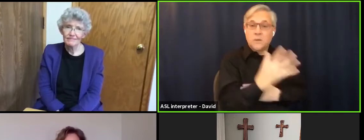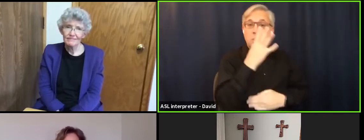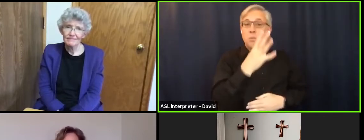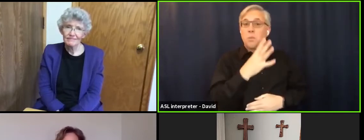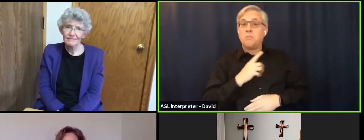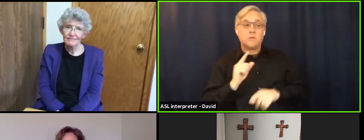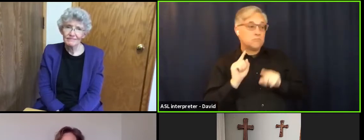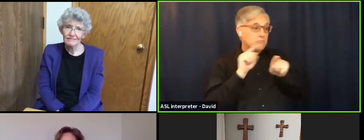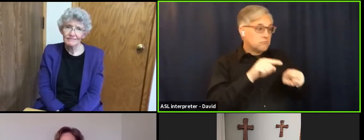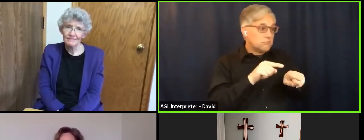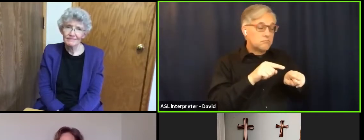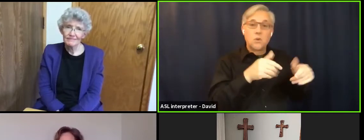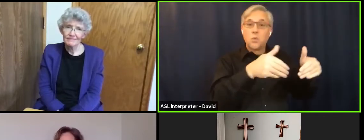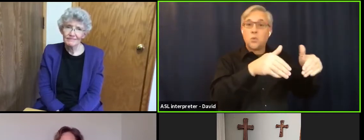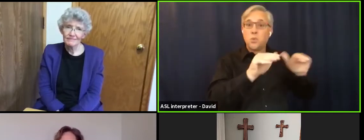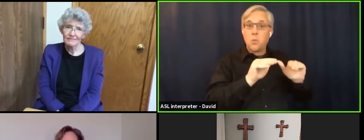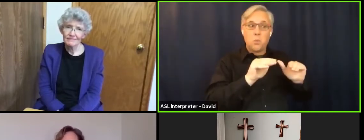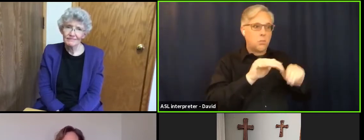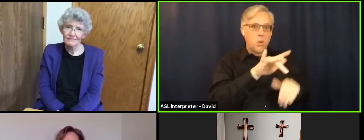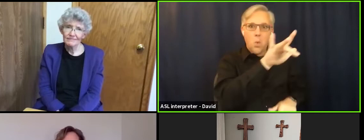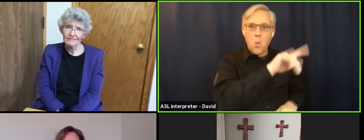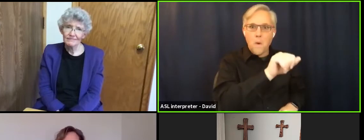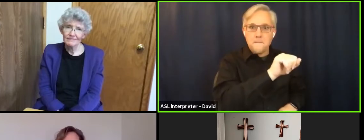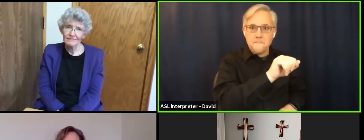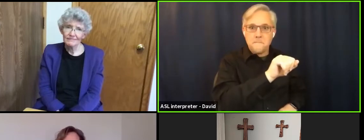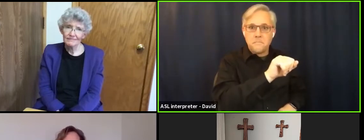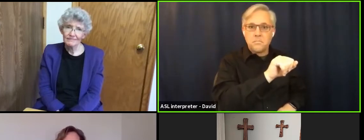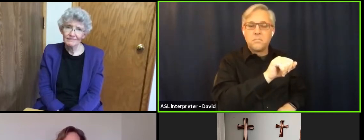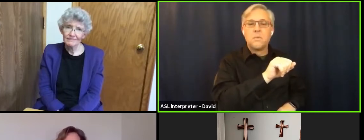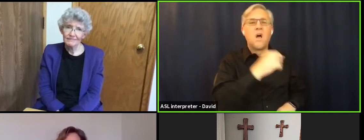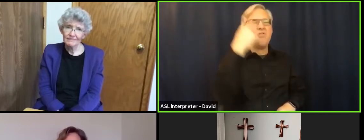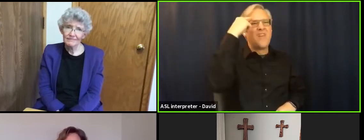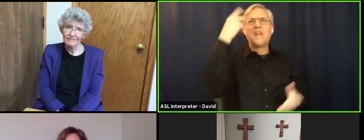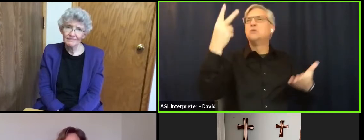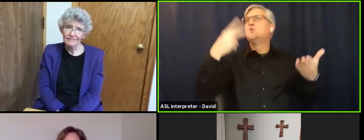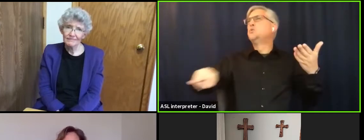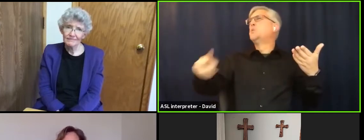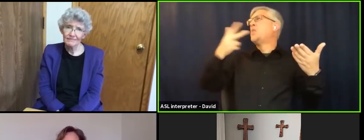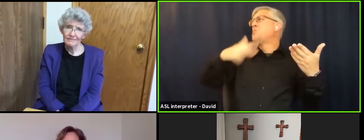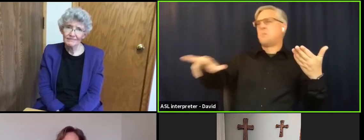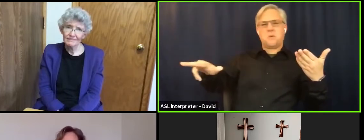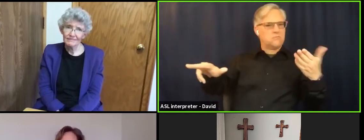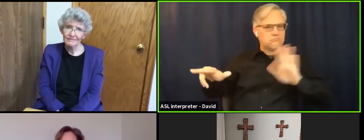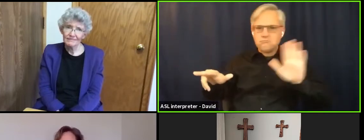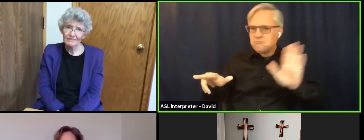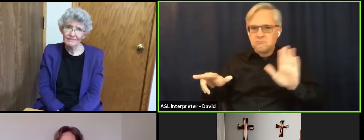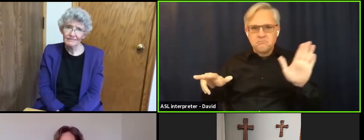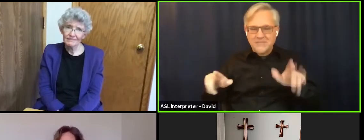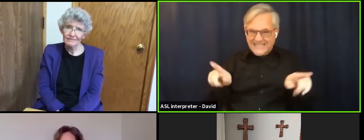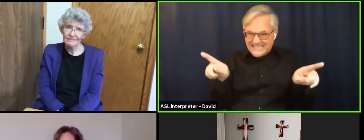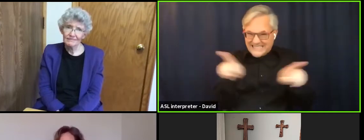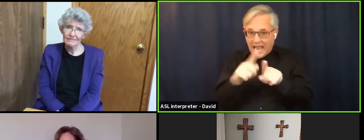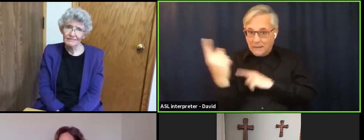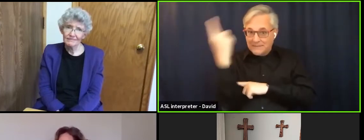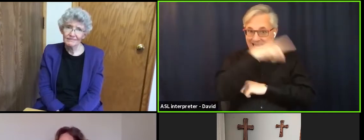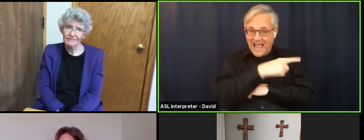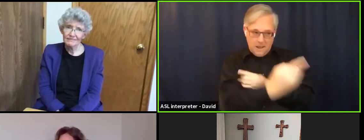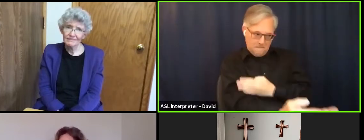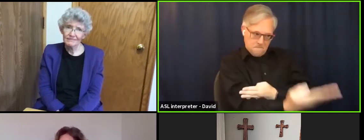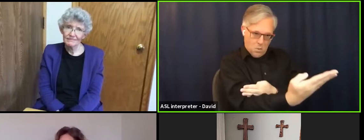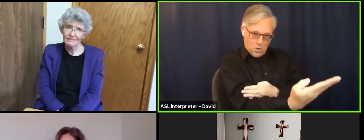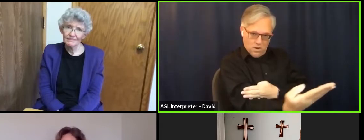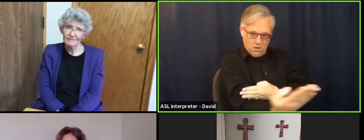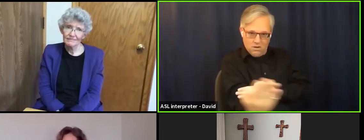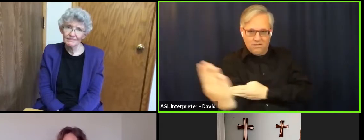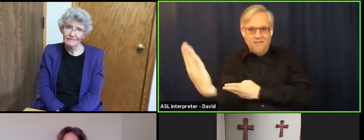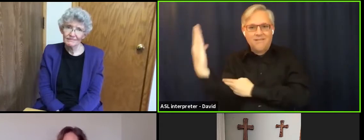empty. And so it's not 2 or 3 weeks later, it's the same day. So for us, it's a little weird because Easter